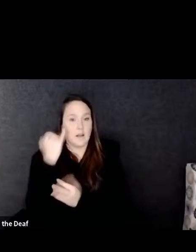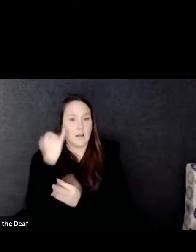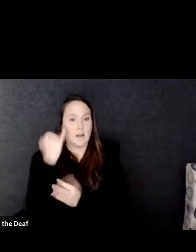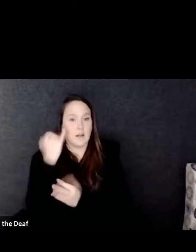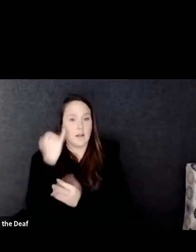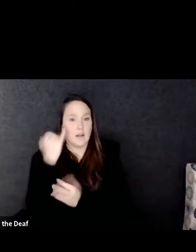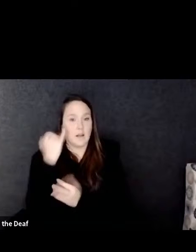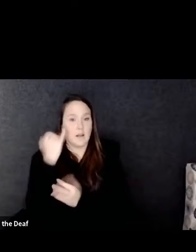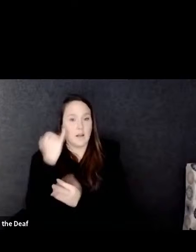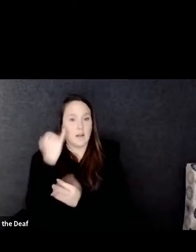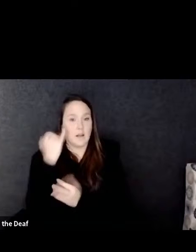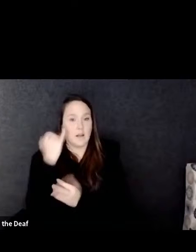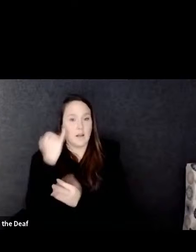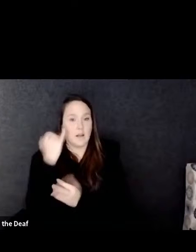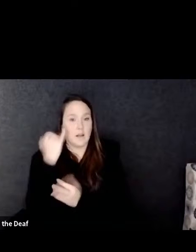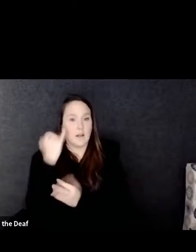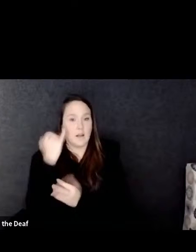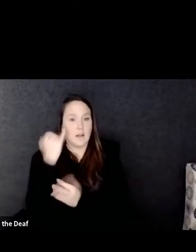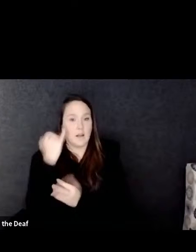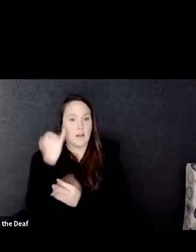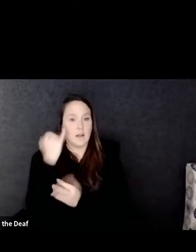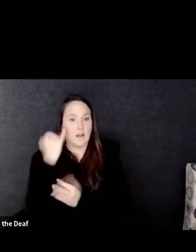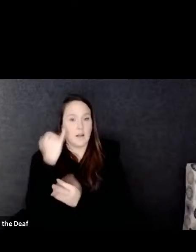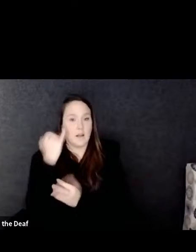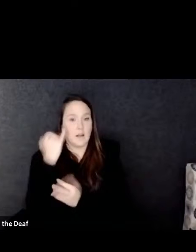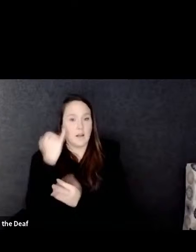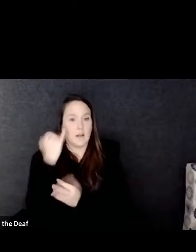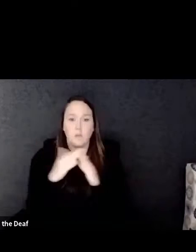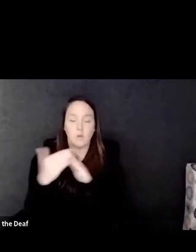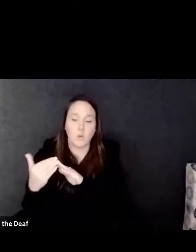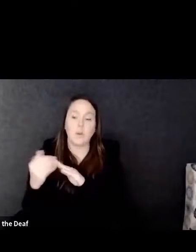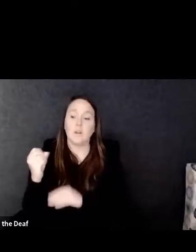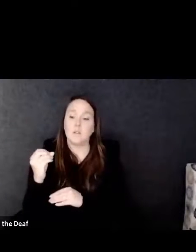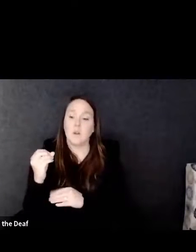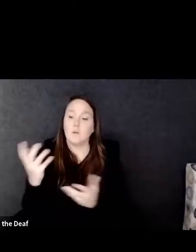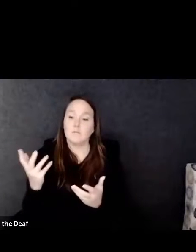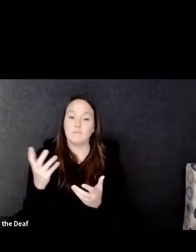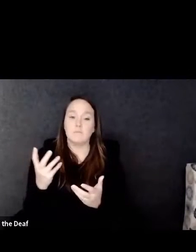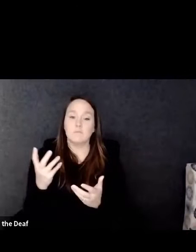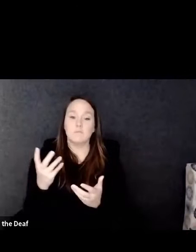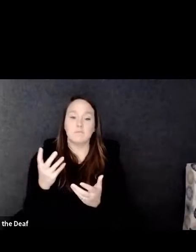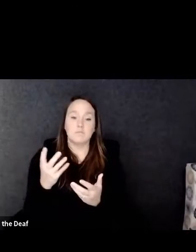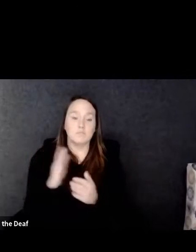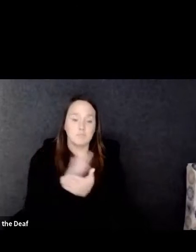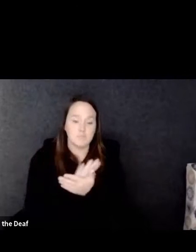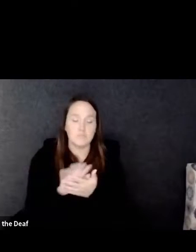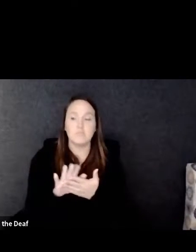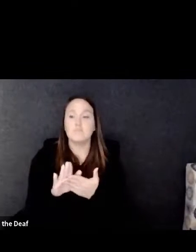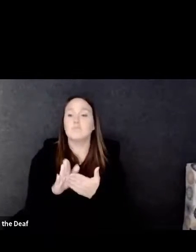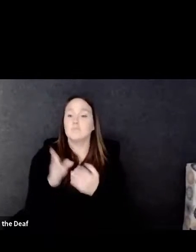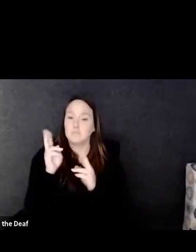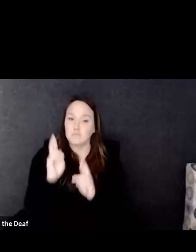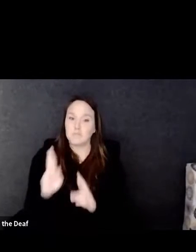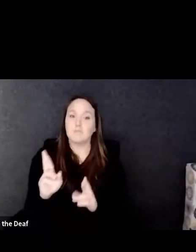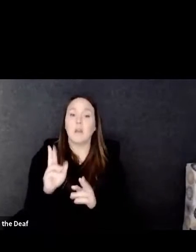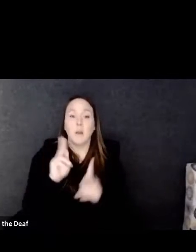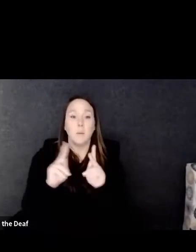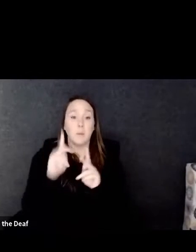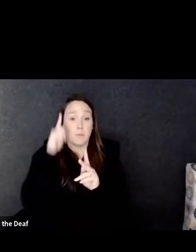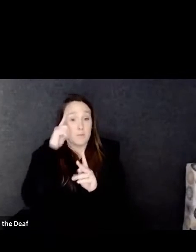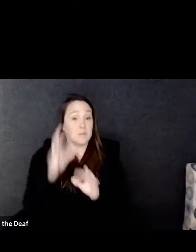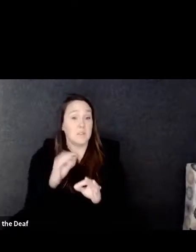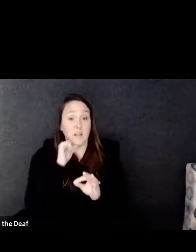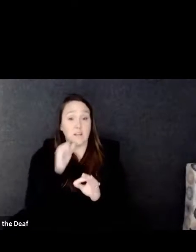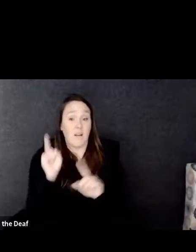make it out. There's enough divisiveness already in our community. So be generous with each other. People make choices